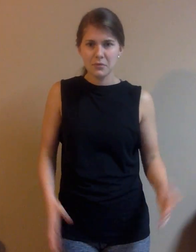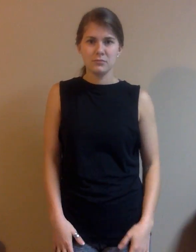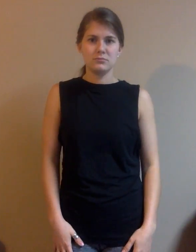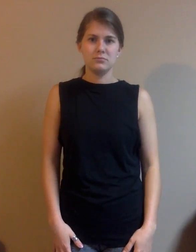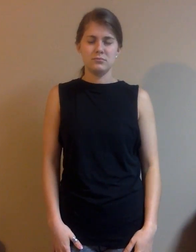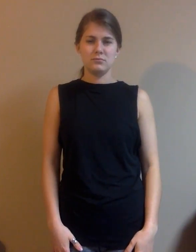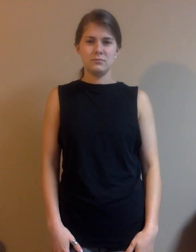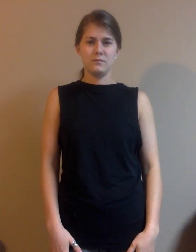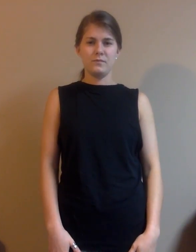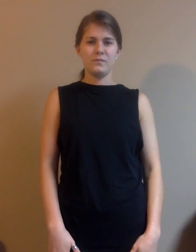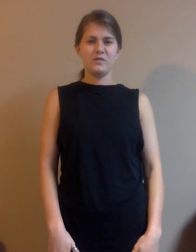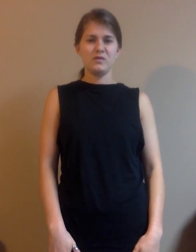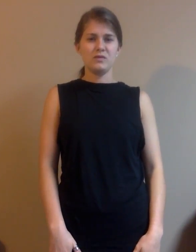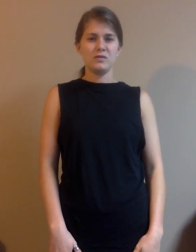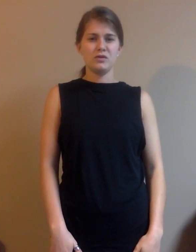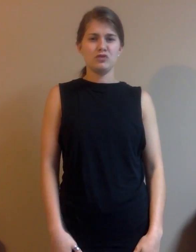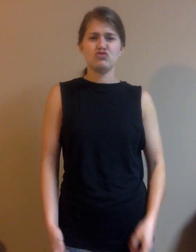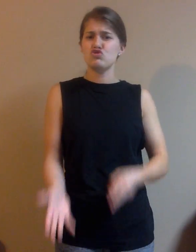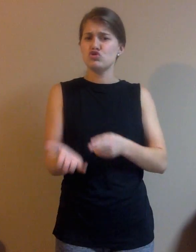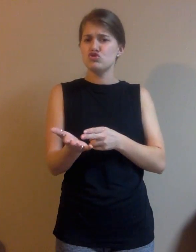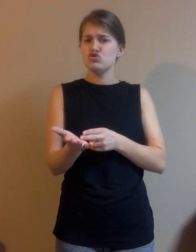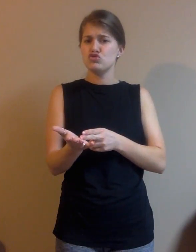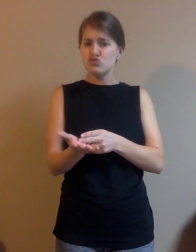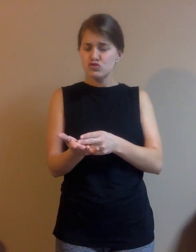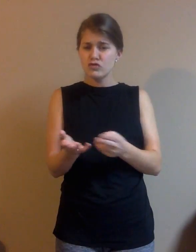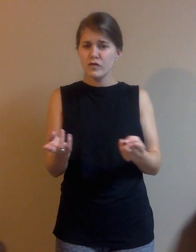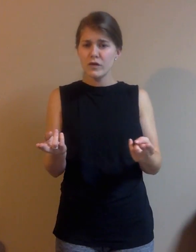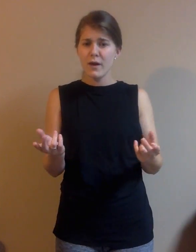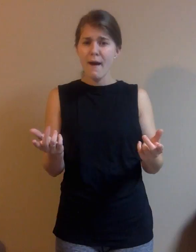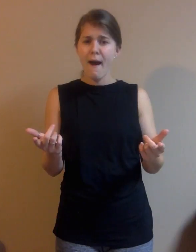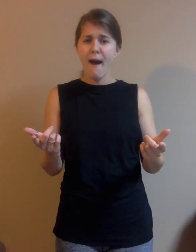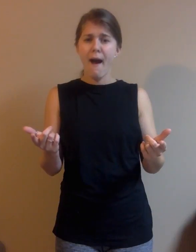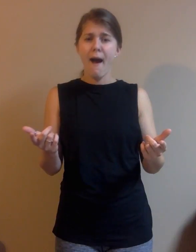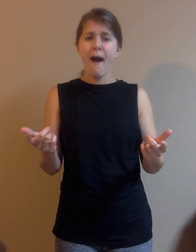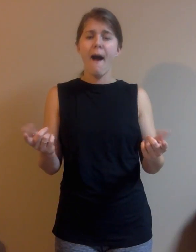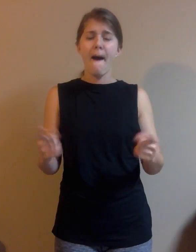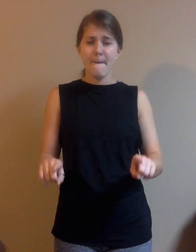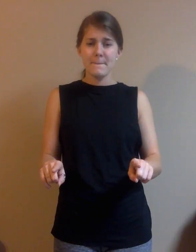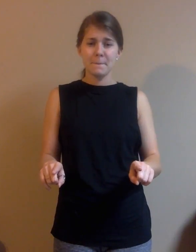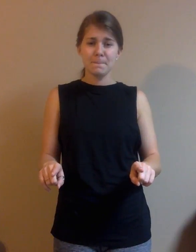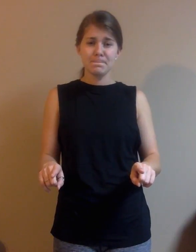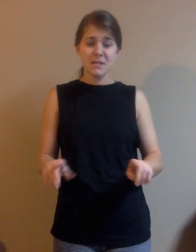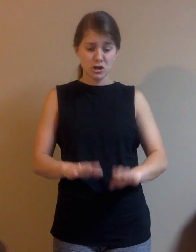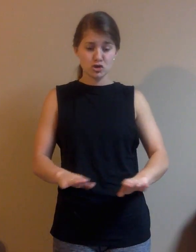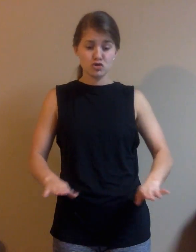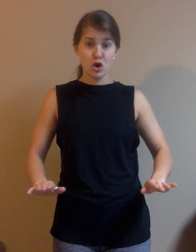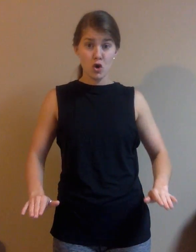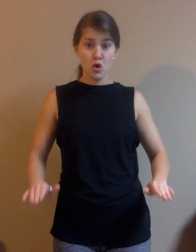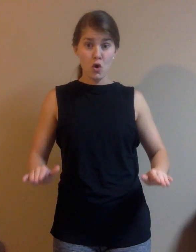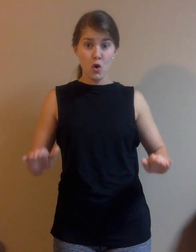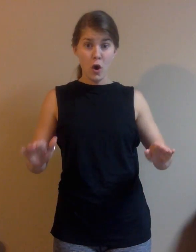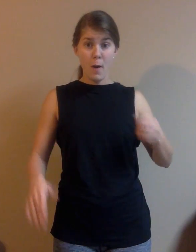Truthfully, what happens is, as children grow up, we start to educate them progressively from the waist up. And then we focus on their heads, and slightly to one